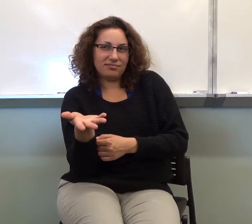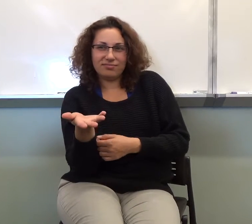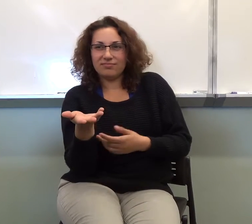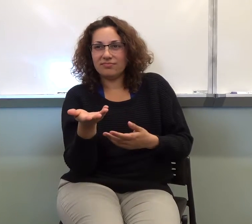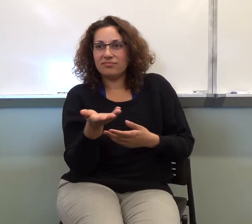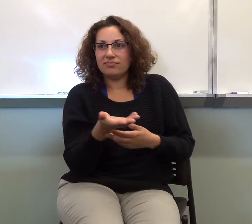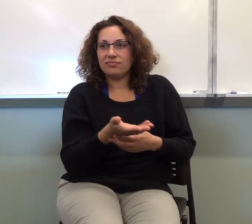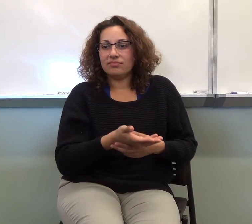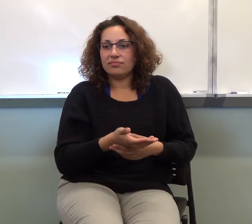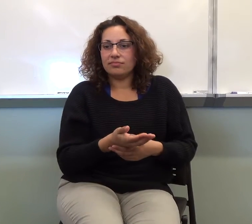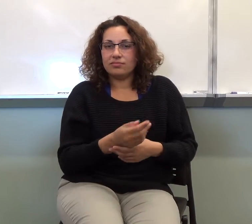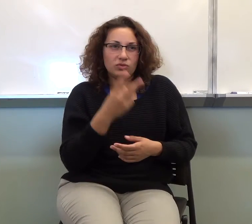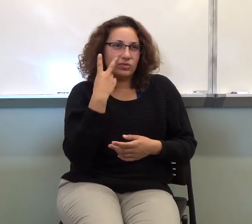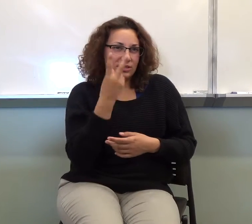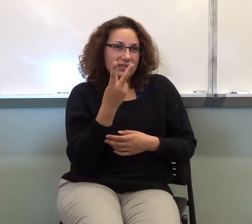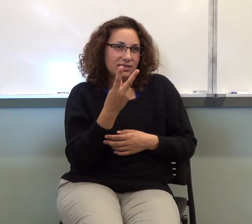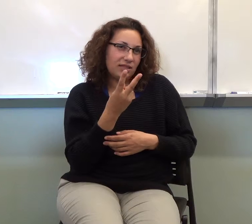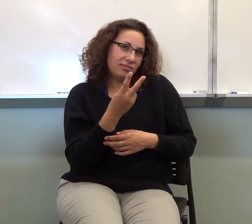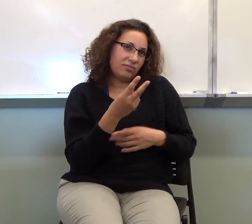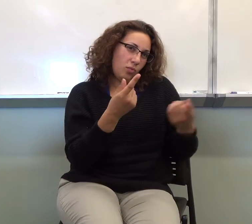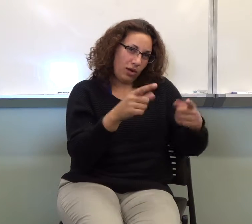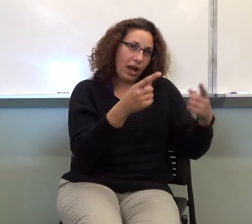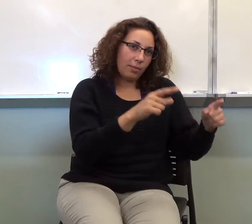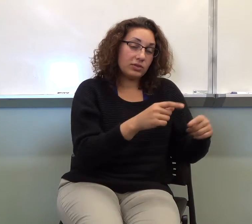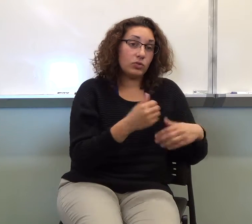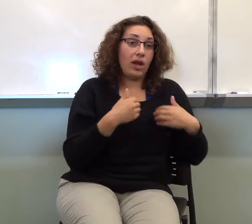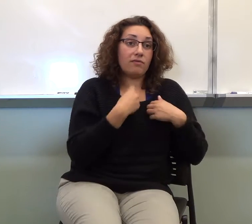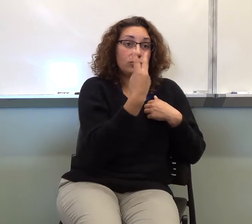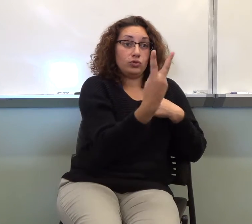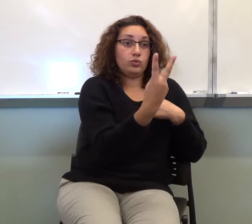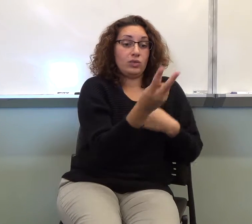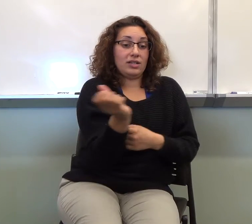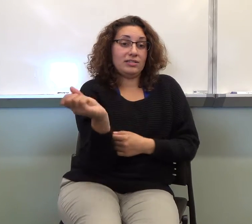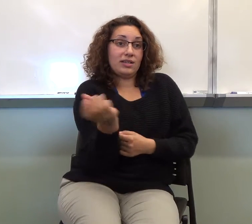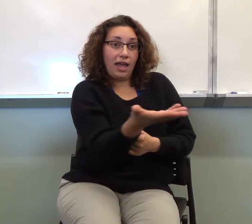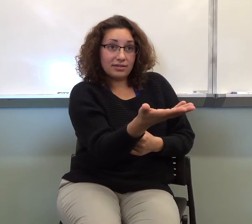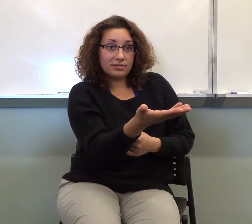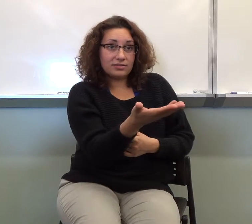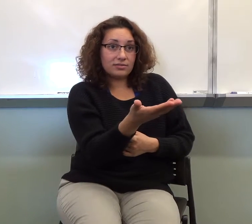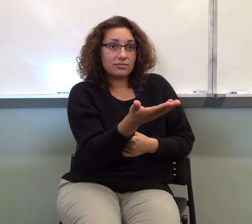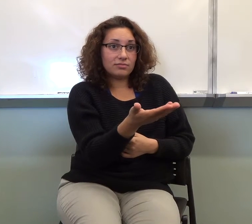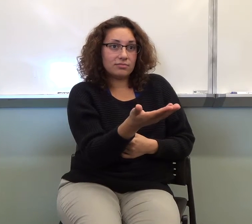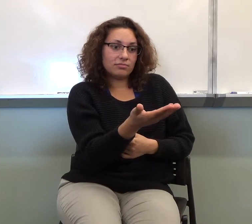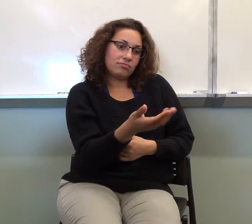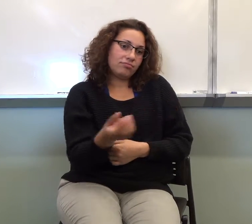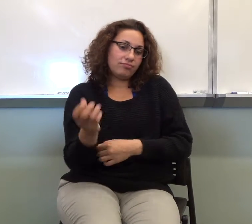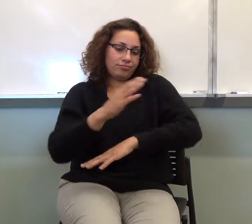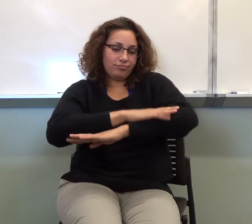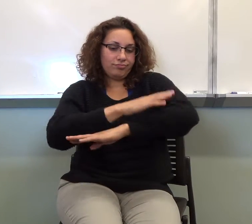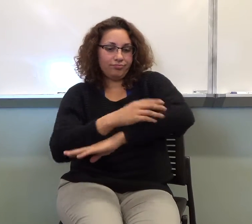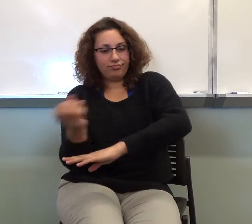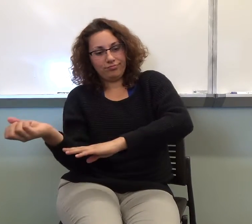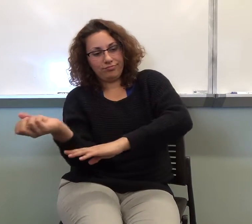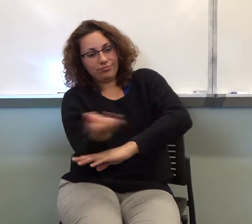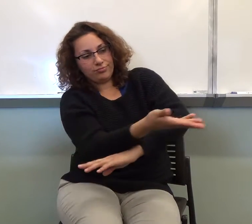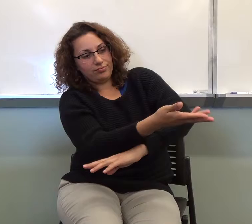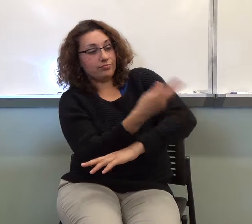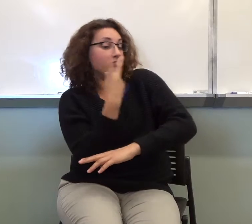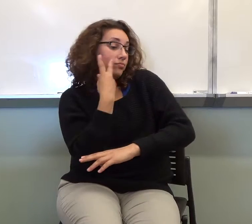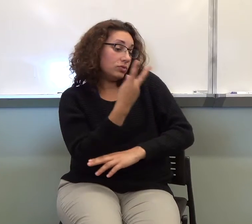All right, you can see an outcome. You've got two dice, throw them over onto the table, and you see what happens. You get